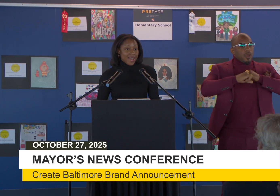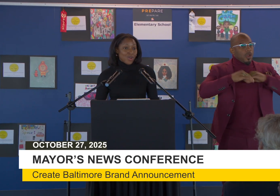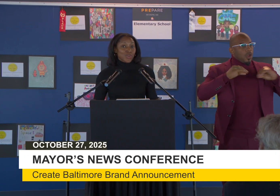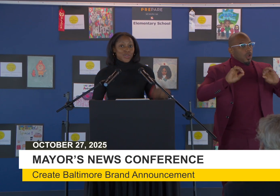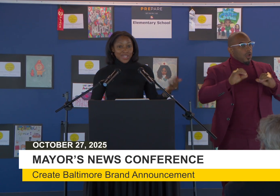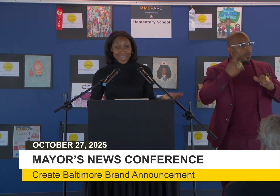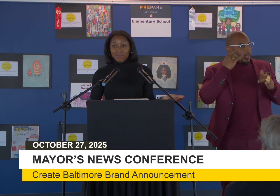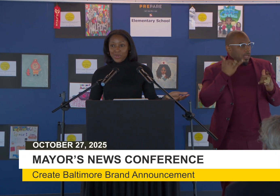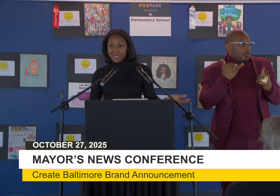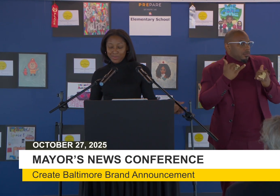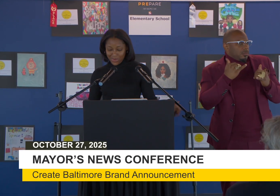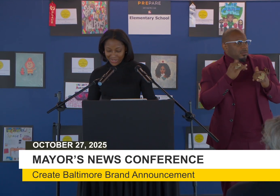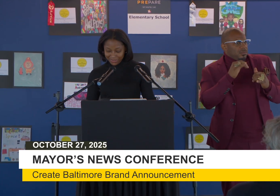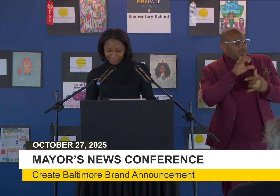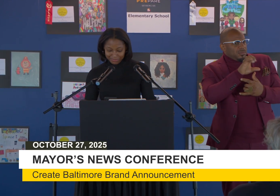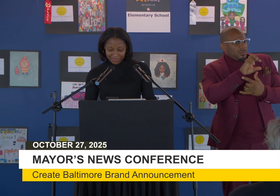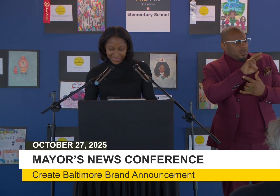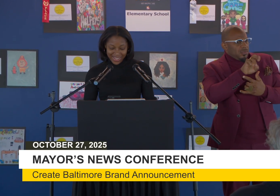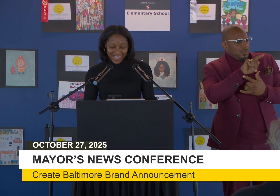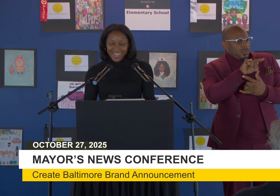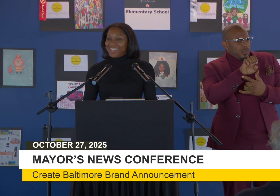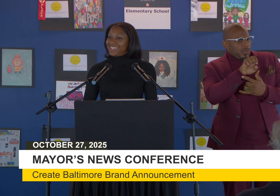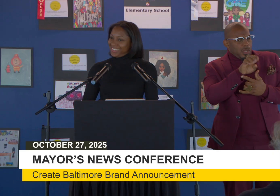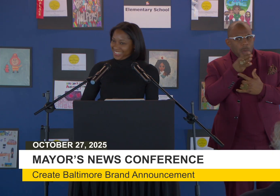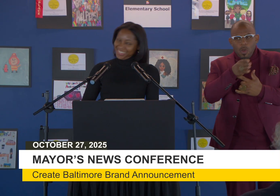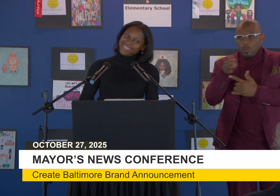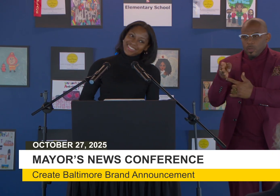is now Create Baltimore.